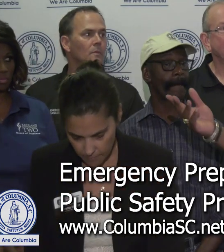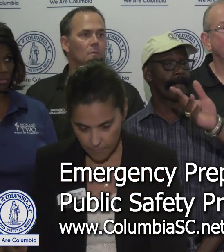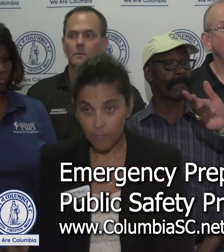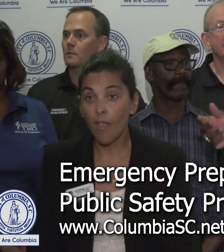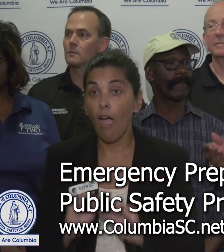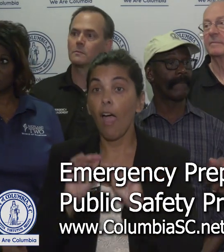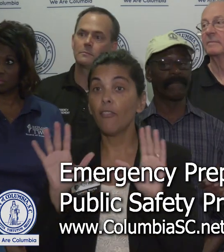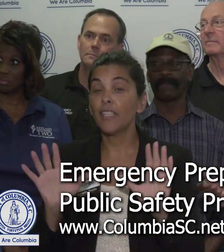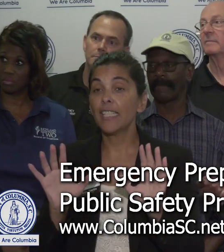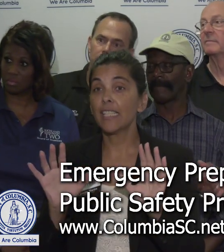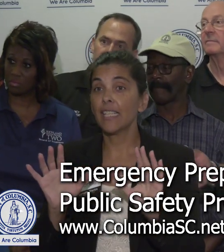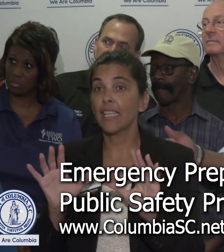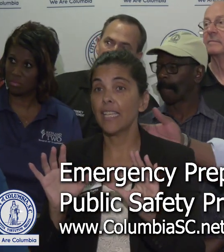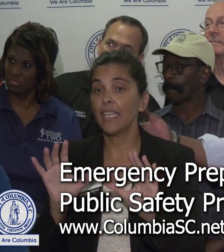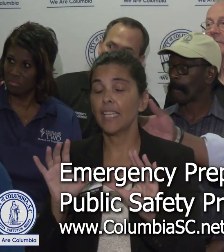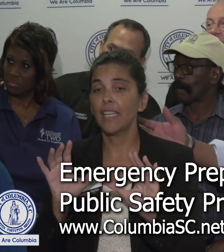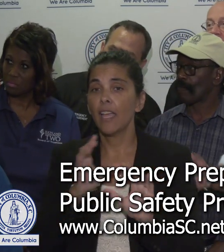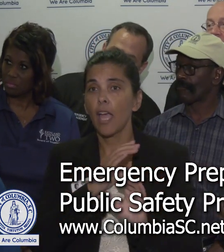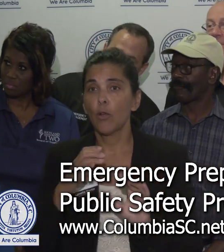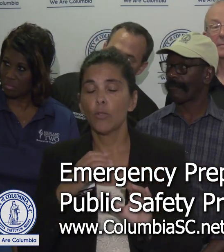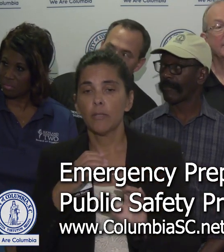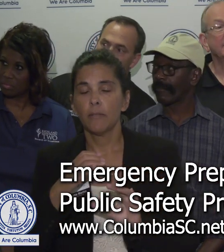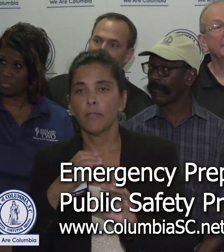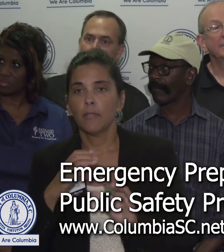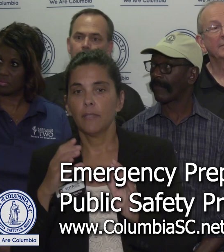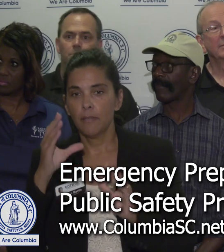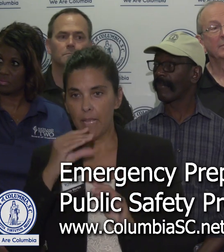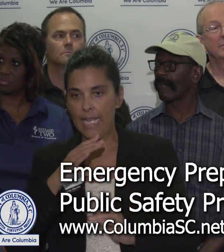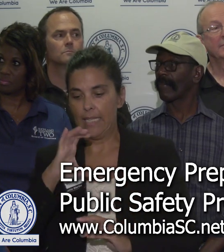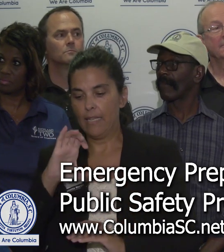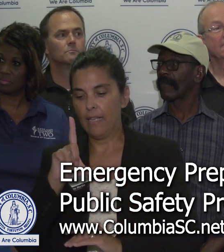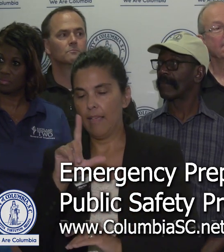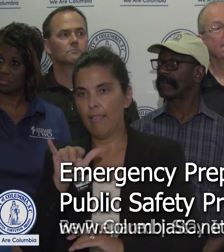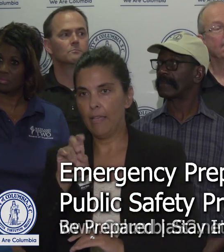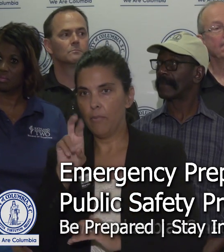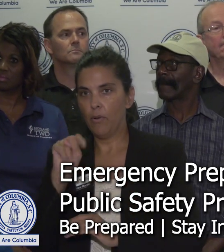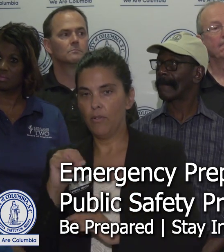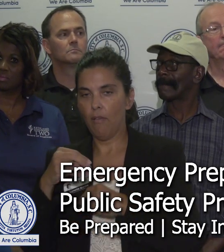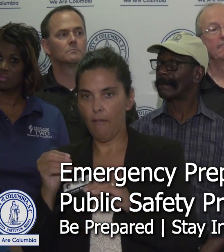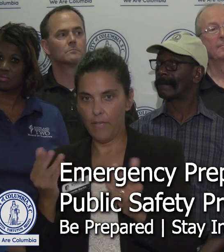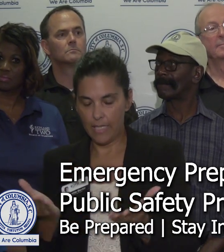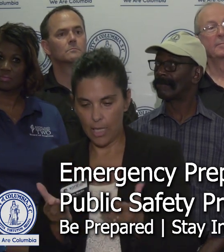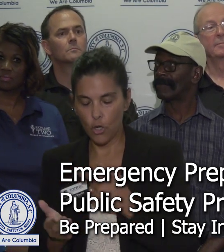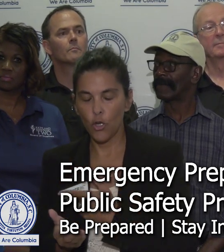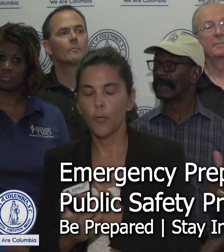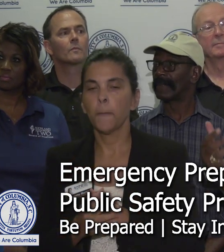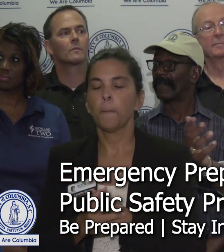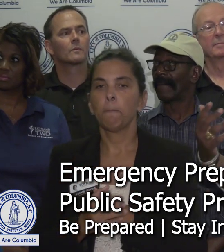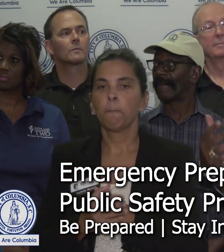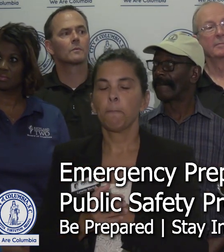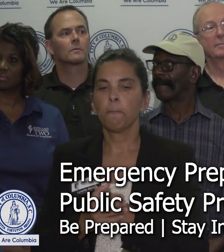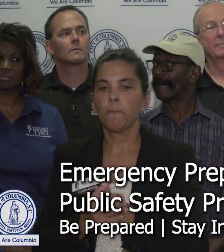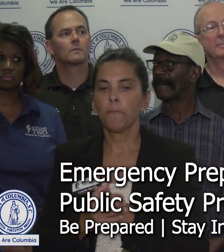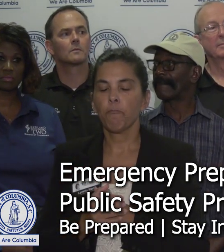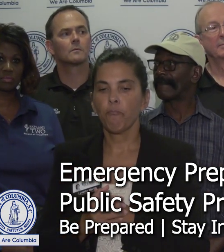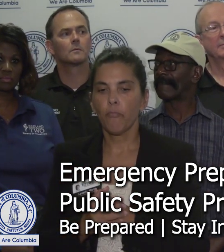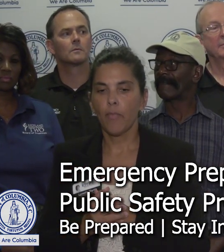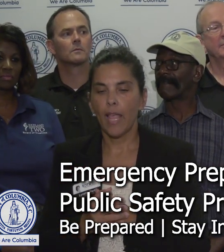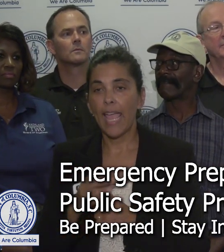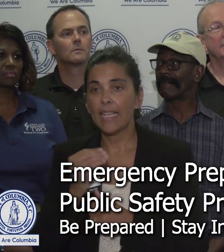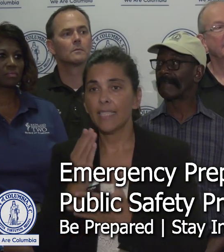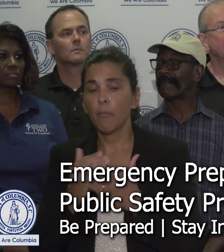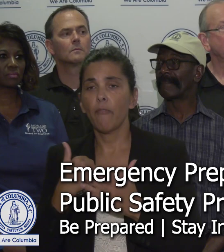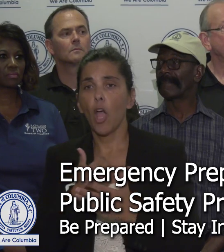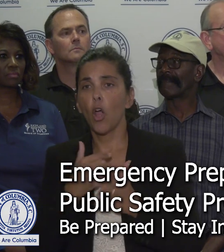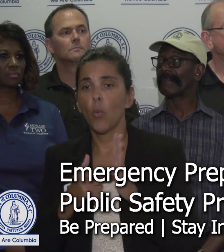Obviously, Congressman Clyburn's office is here, and it's declined that Dalton Tresvant here representing the congressman, along with some of